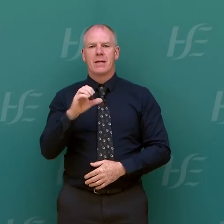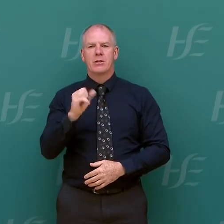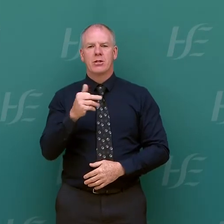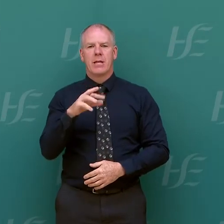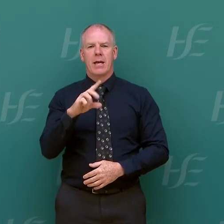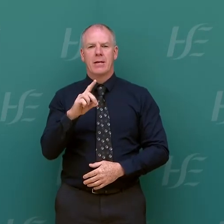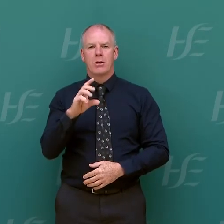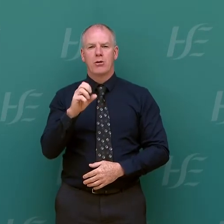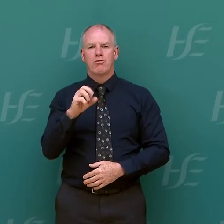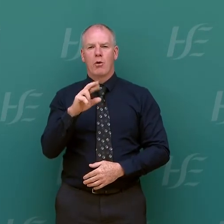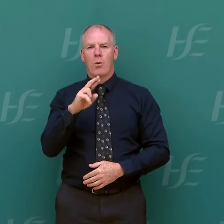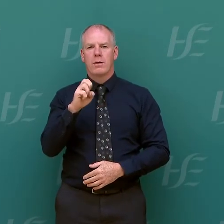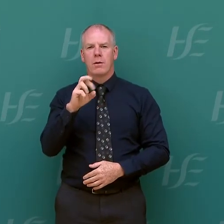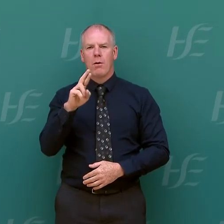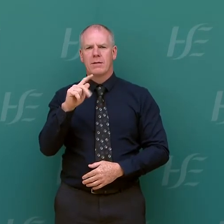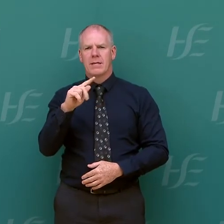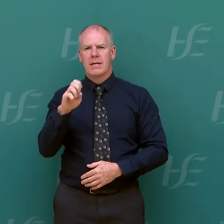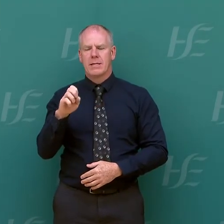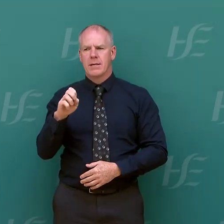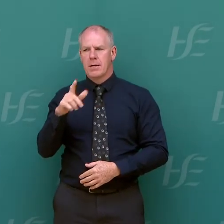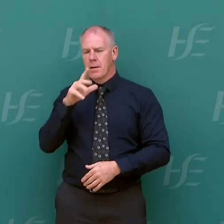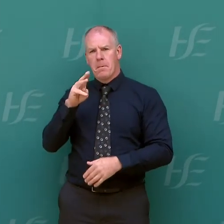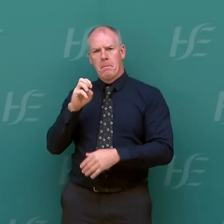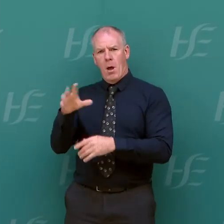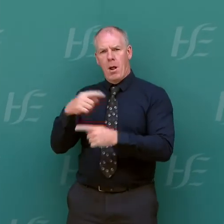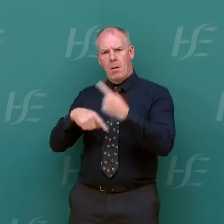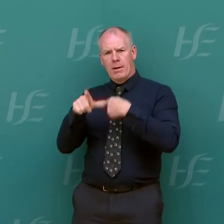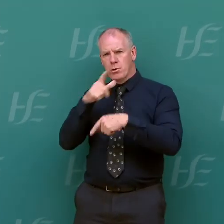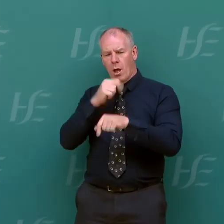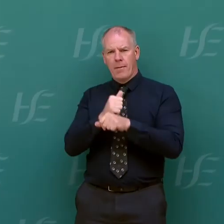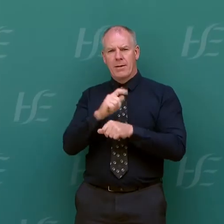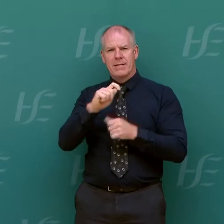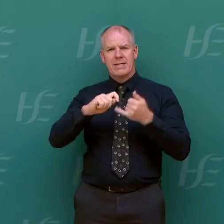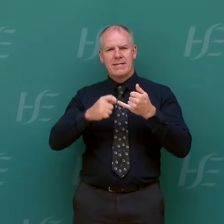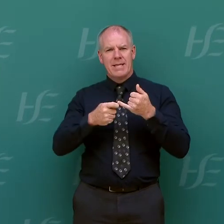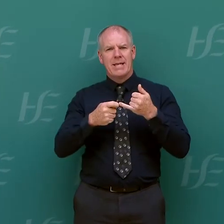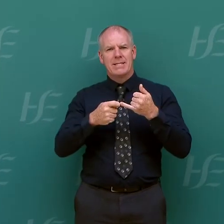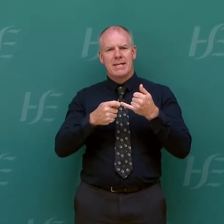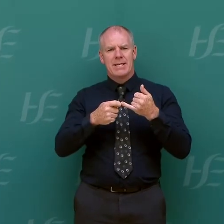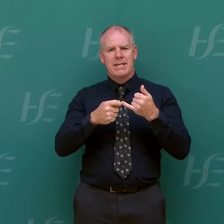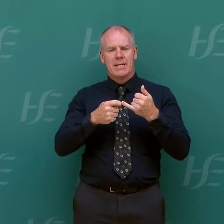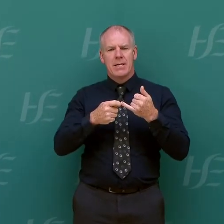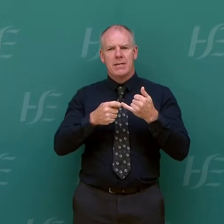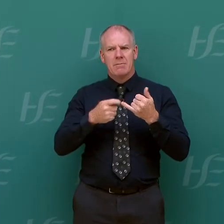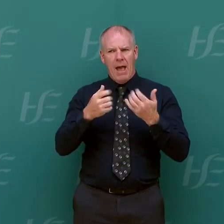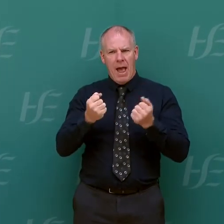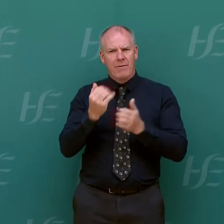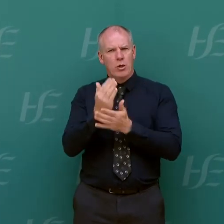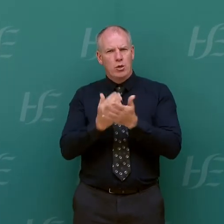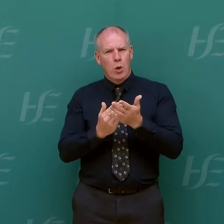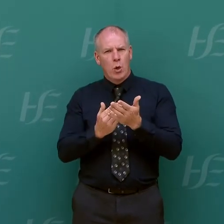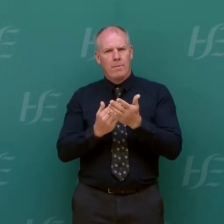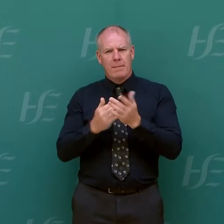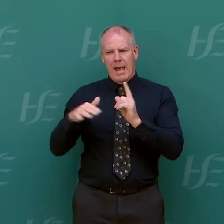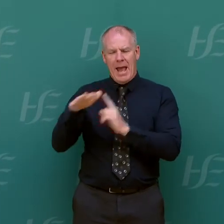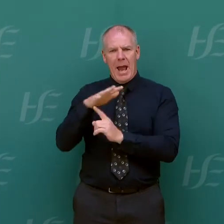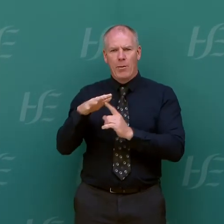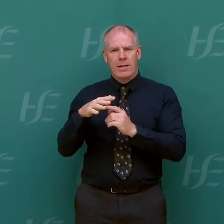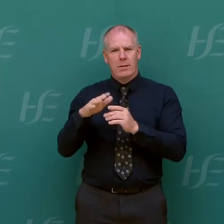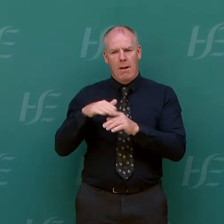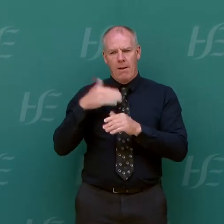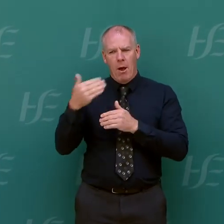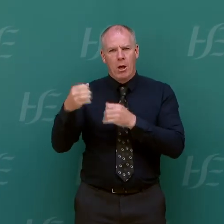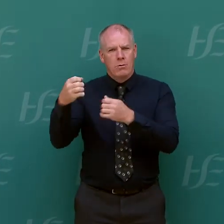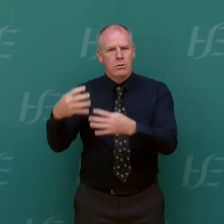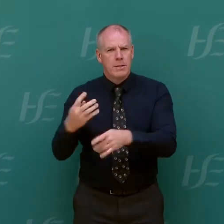Paul, can I ask you to go back to the testing again? You had mentioned the turnaround times that were good, but that there were some outliers. Could you give us a bit more information about that, please?